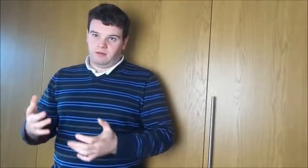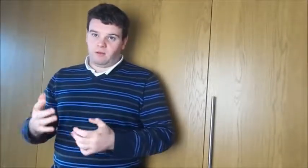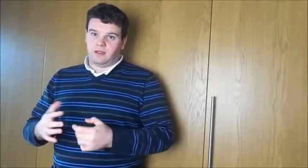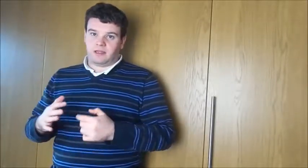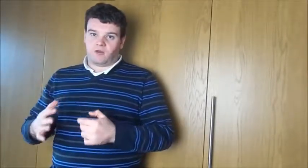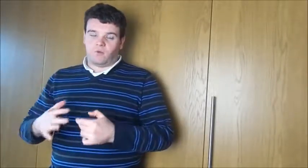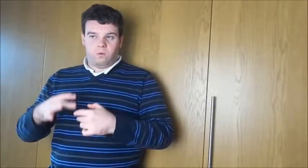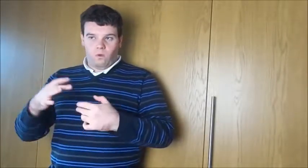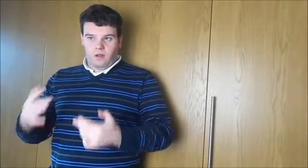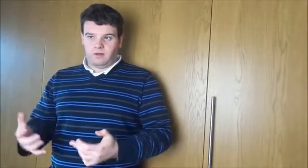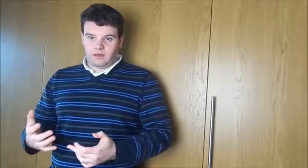quite a quiet